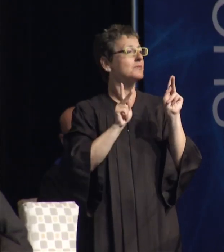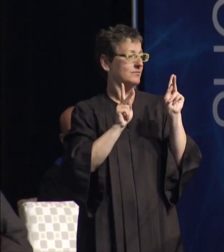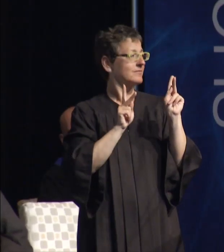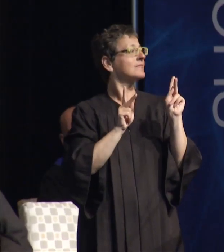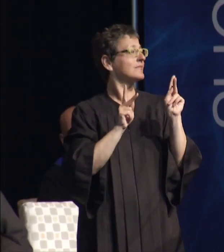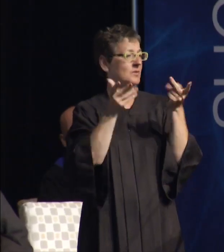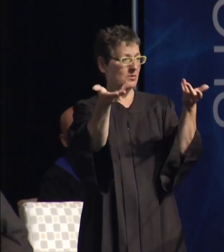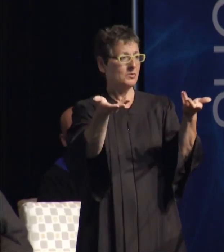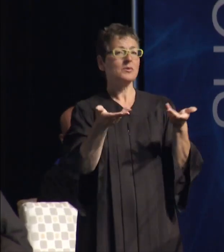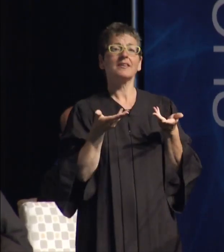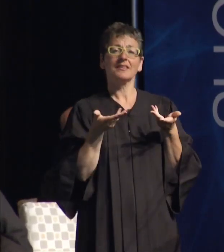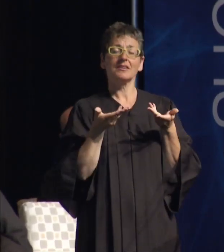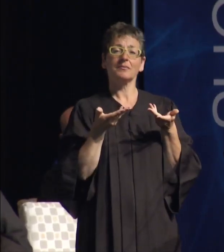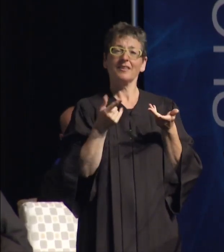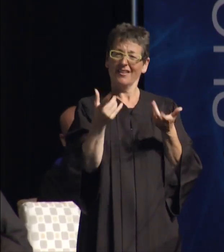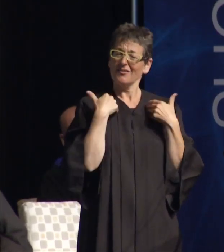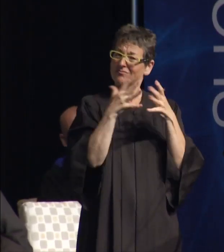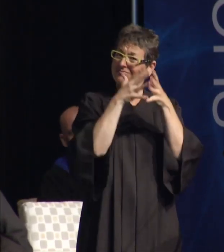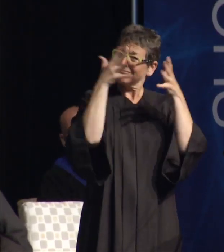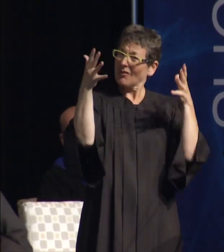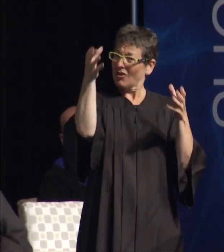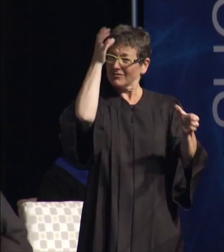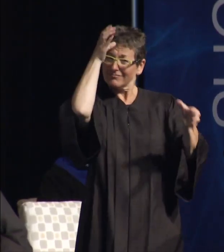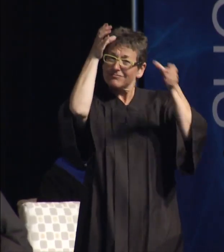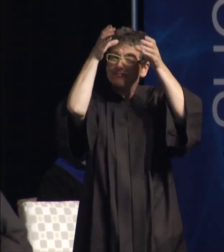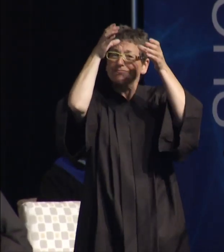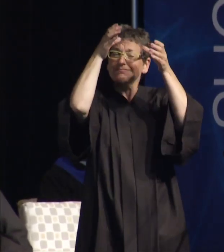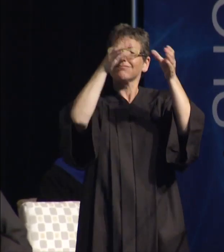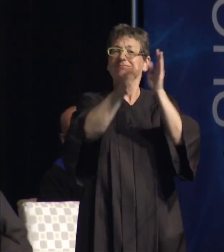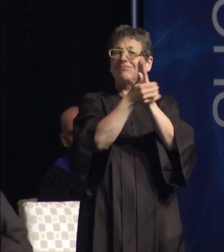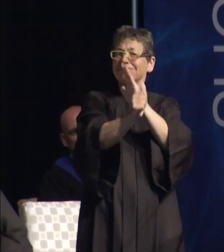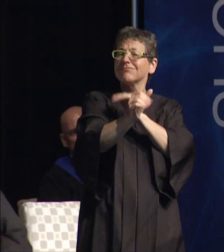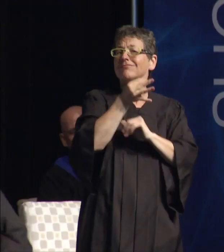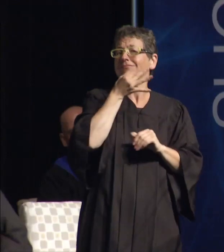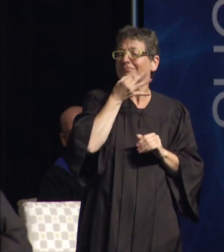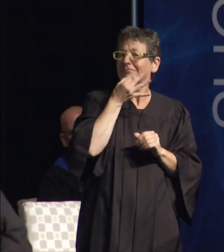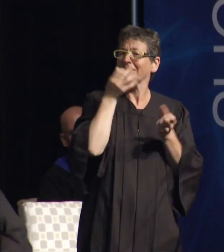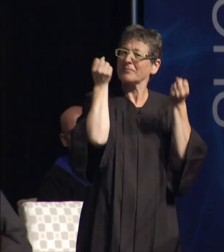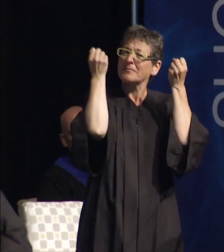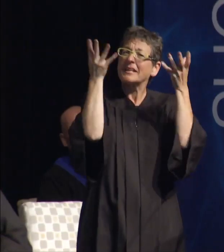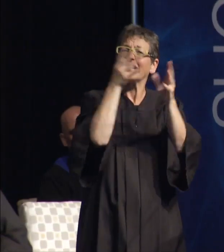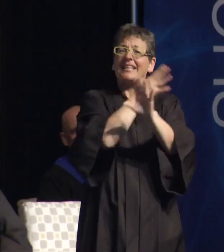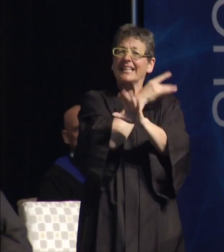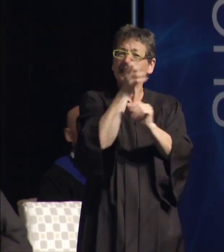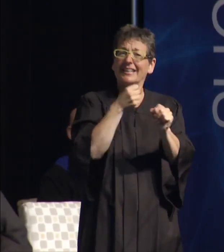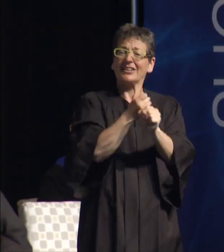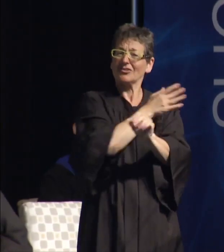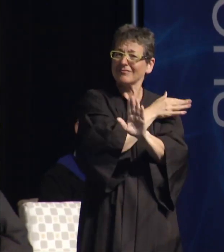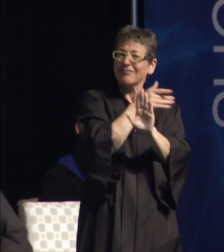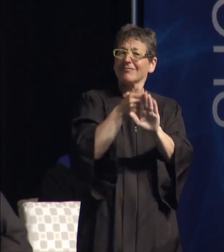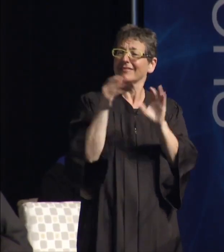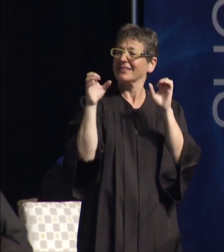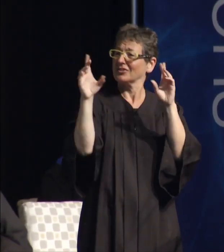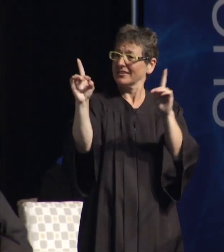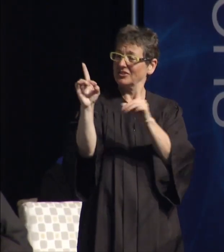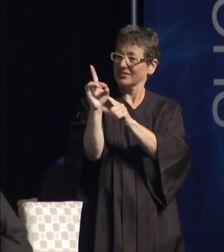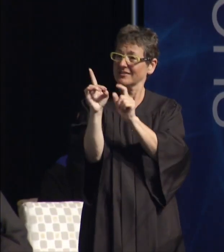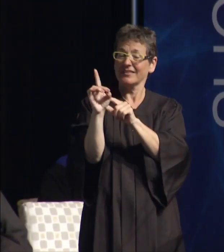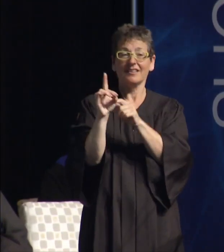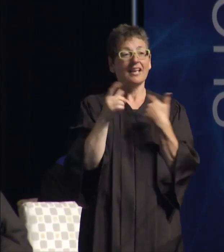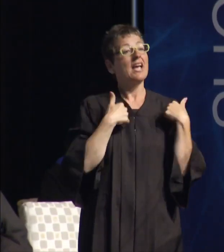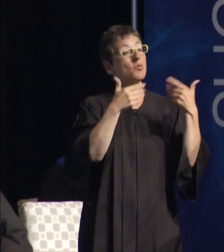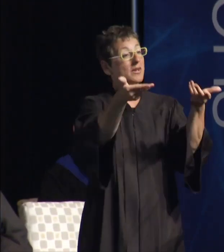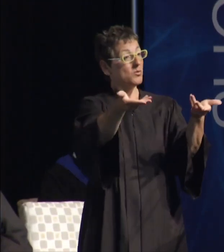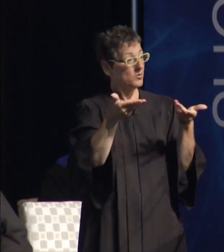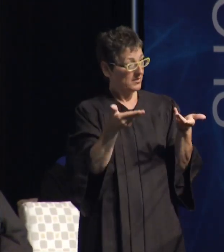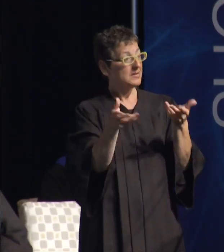into account their vast wealth of knowledge and combined years of experience. We also welcome those following along on the